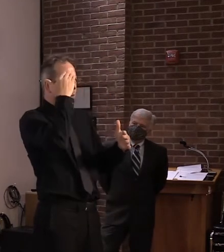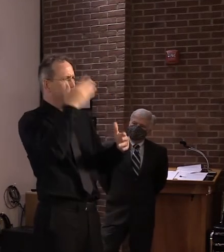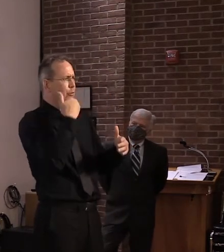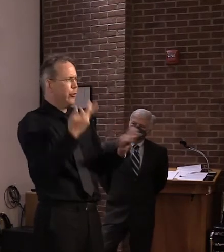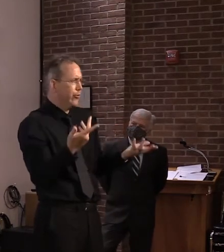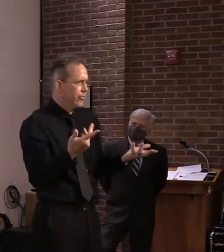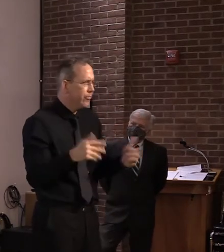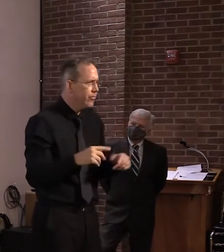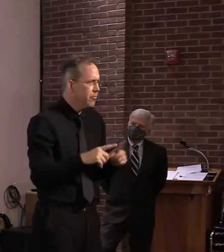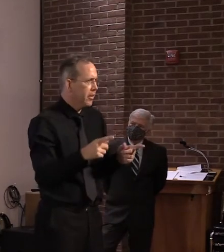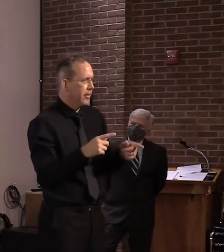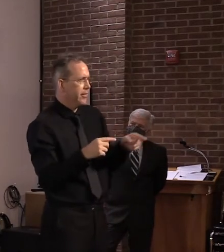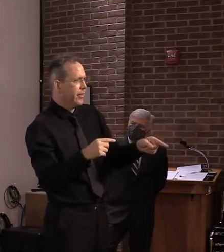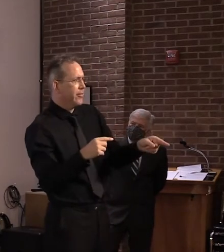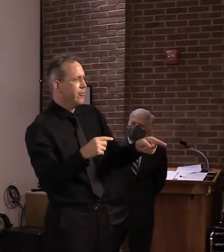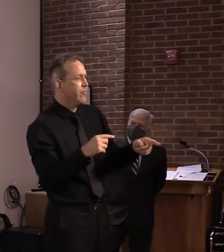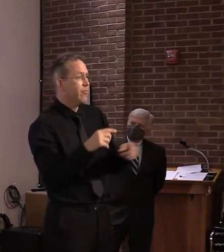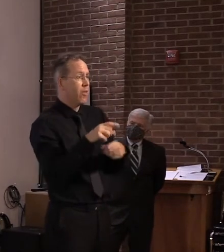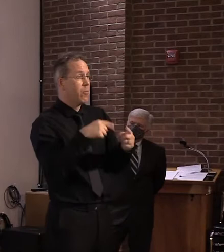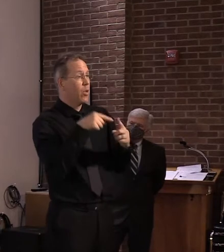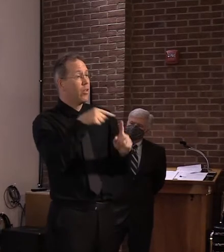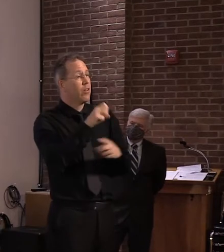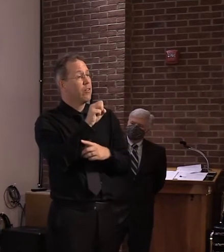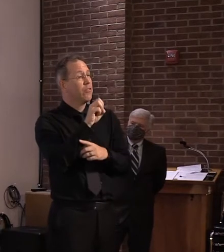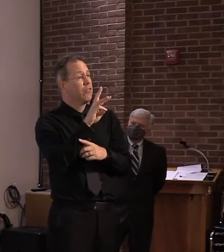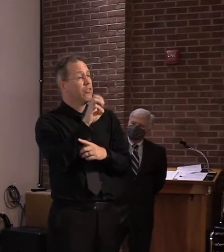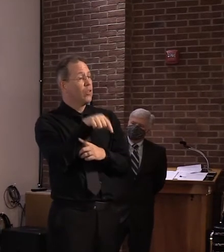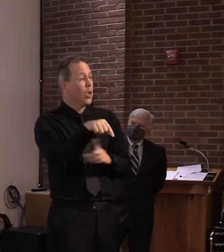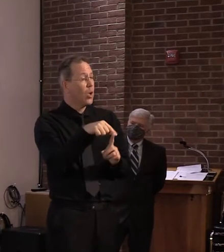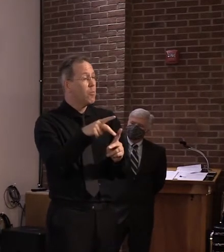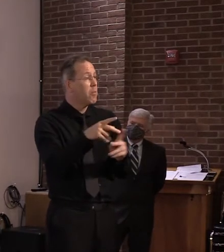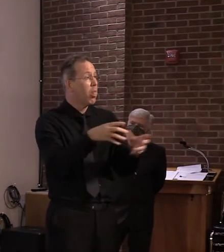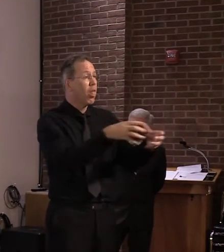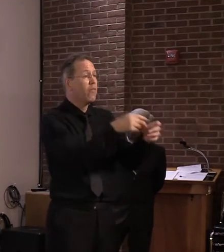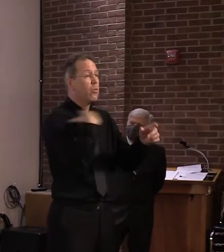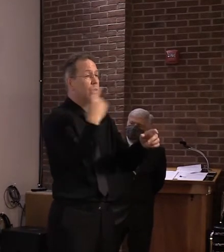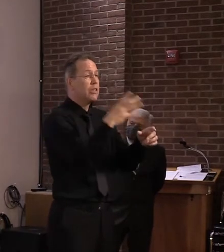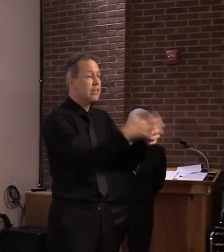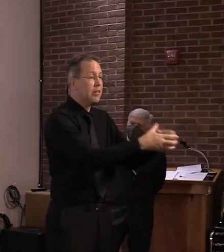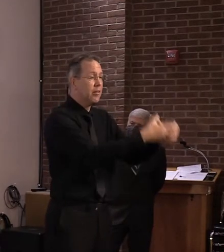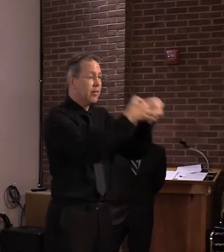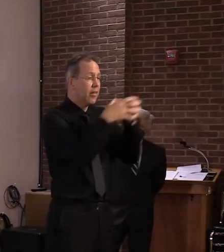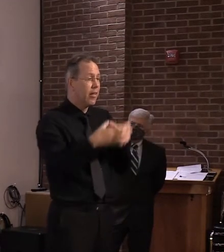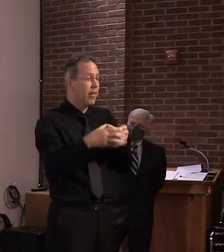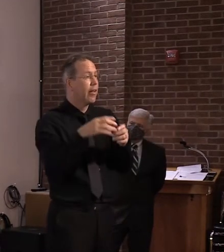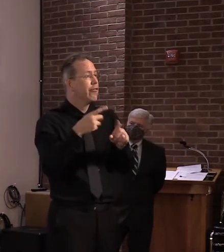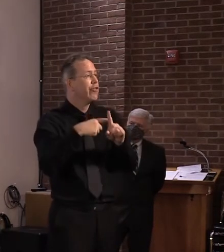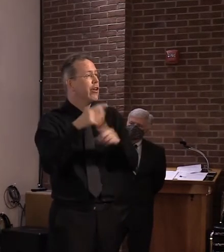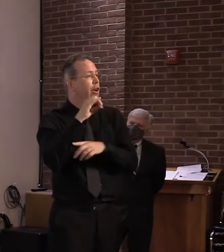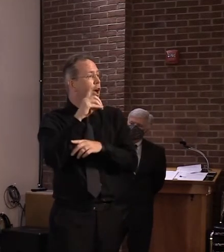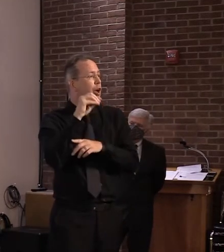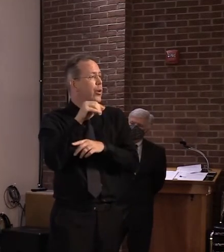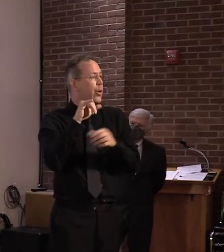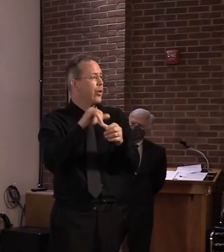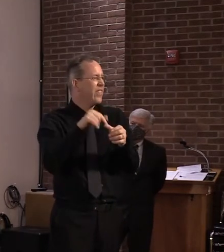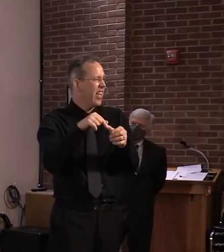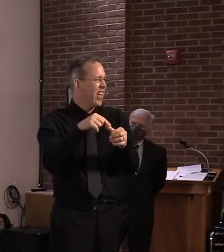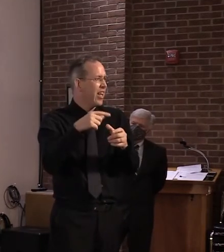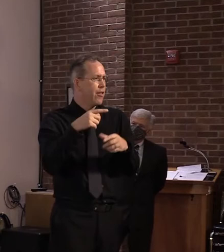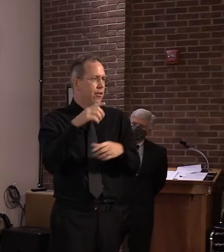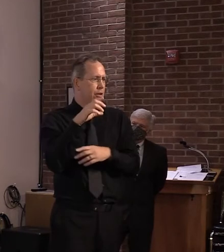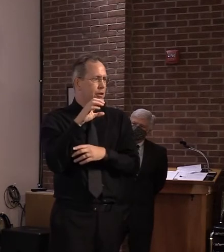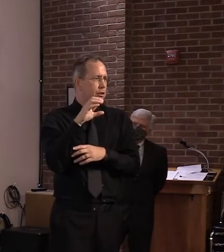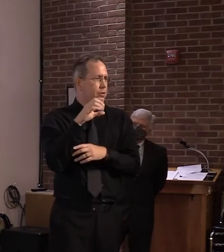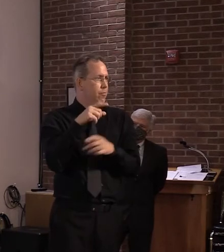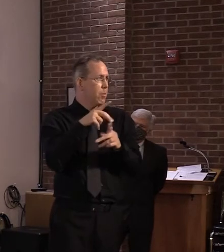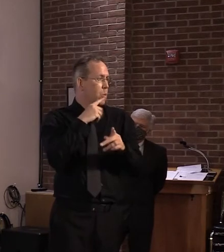reporting were coming up from DC and they were going to a condo that they owned, perhaps, I